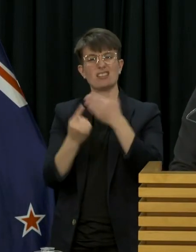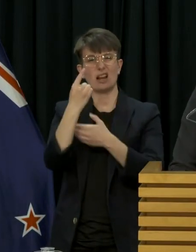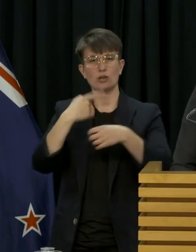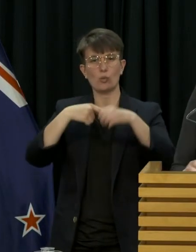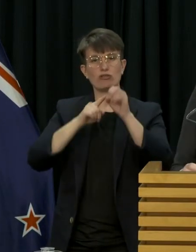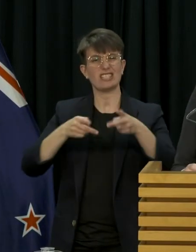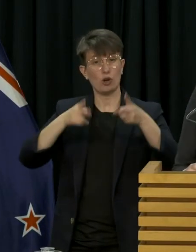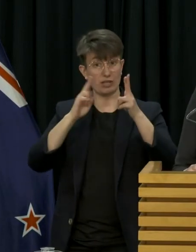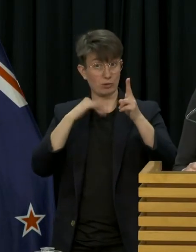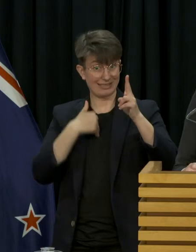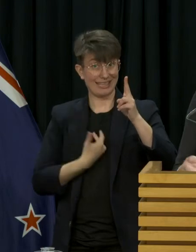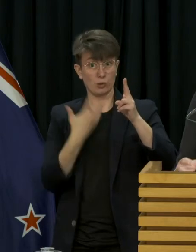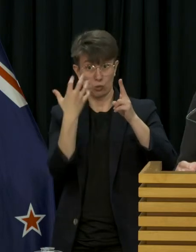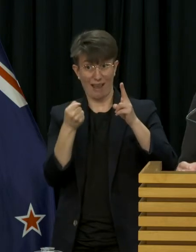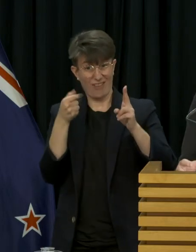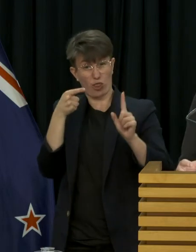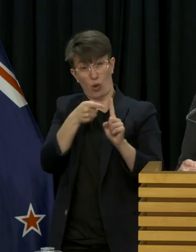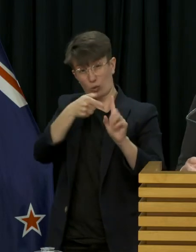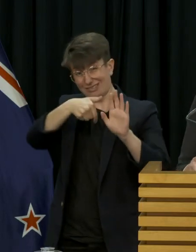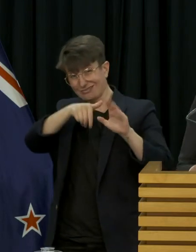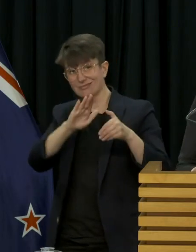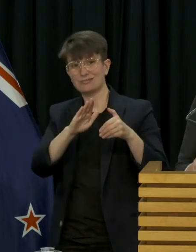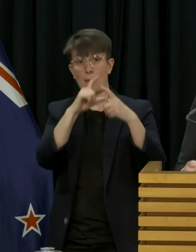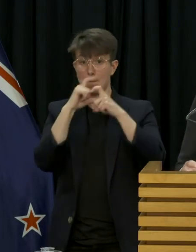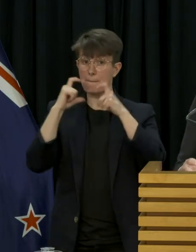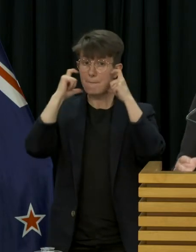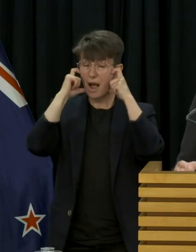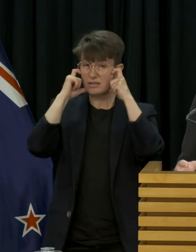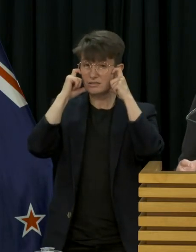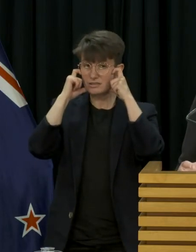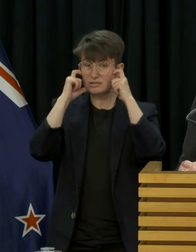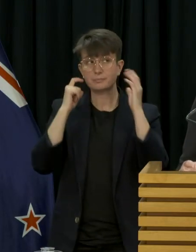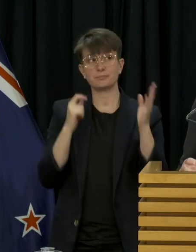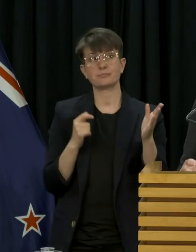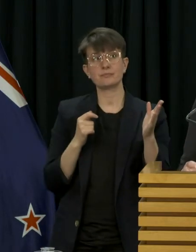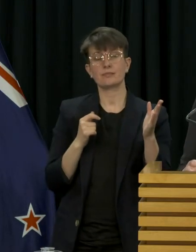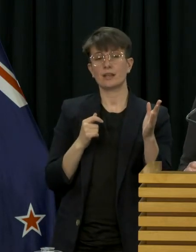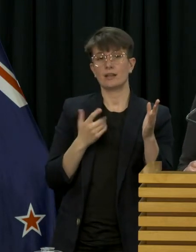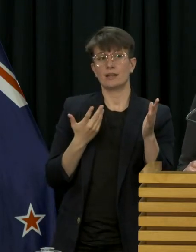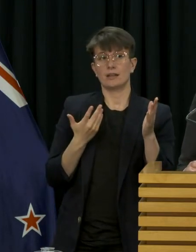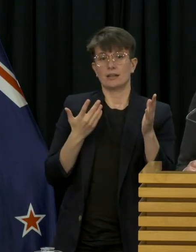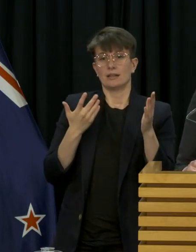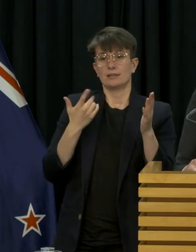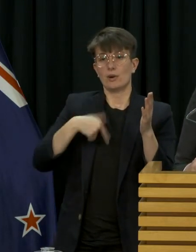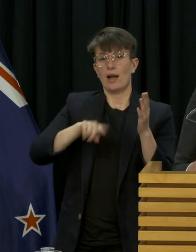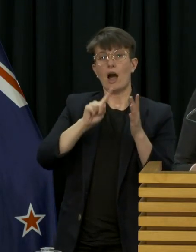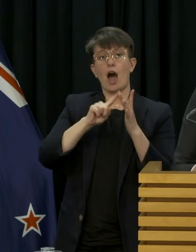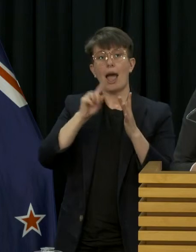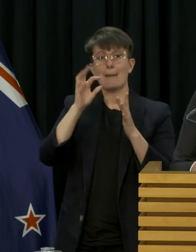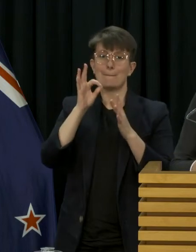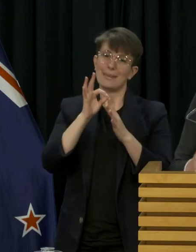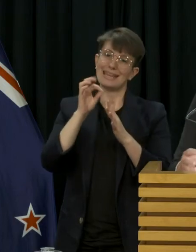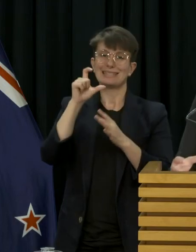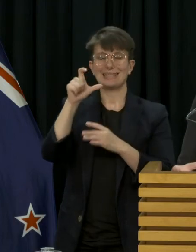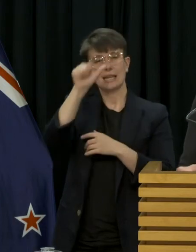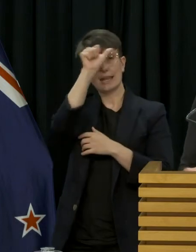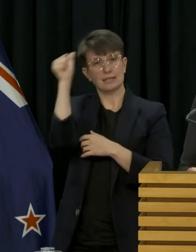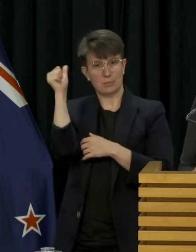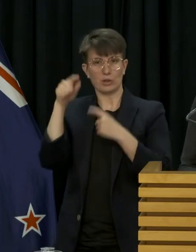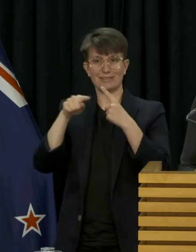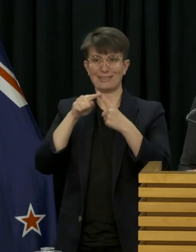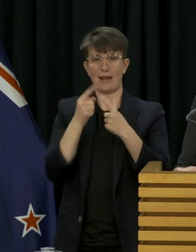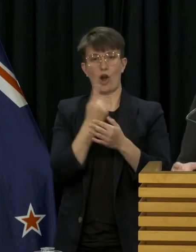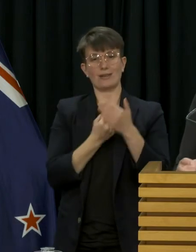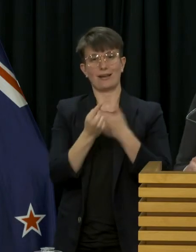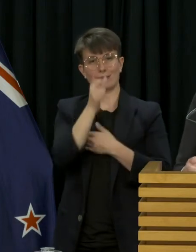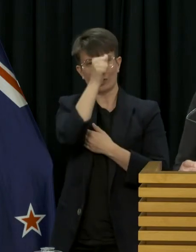mandatory. At the moment, the isolation facilities, the IPC experts and the isolation facilities determine what PPE